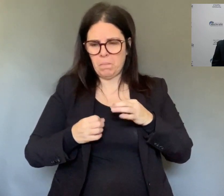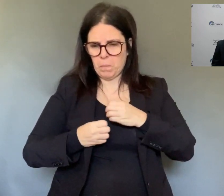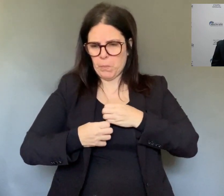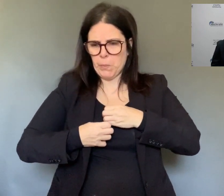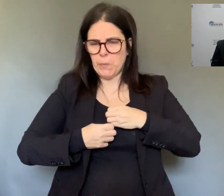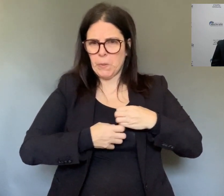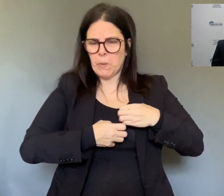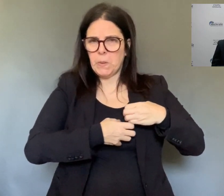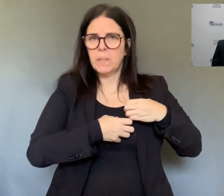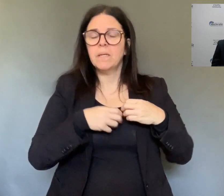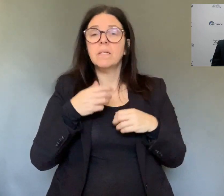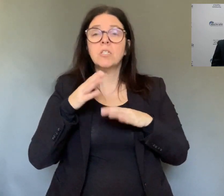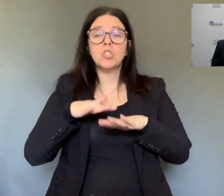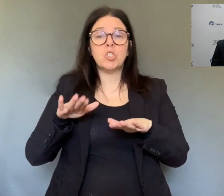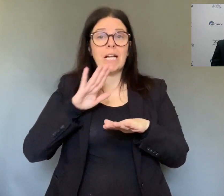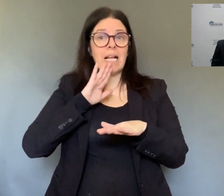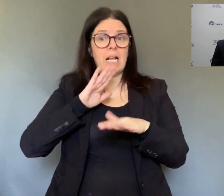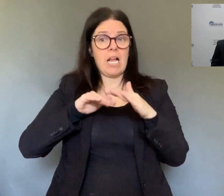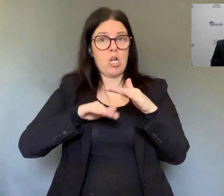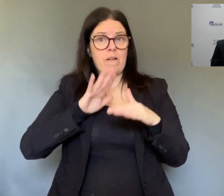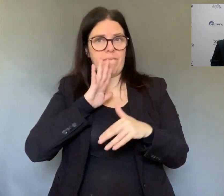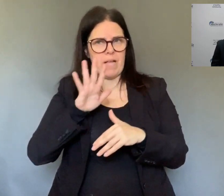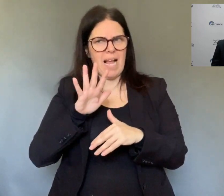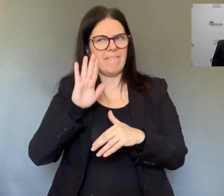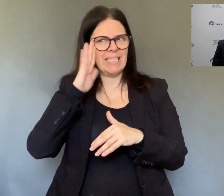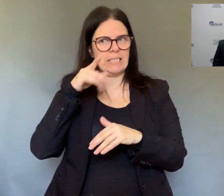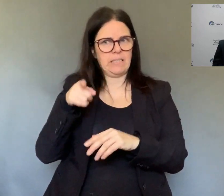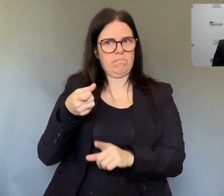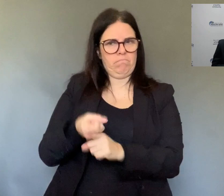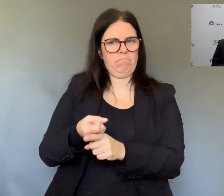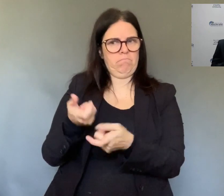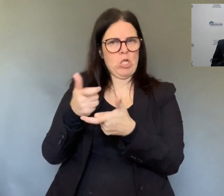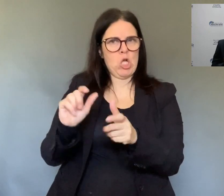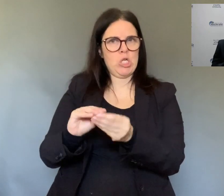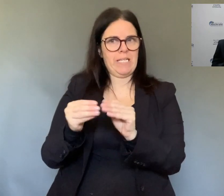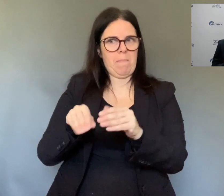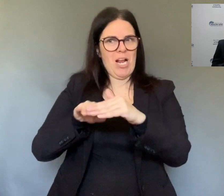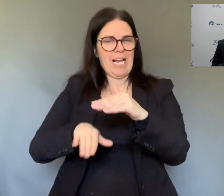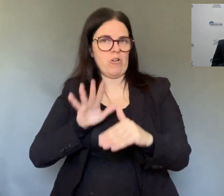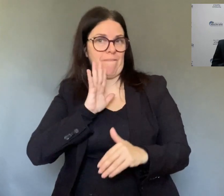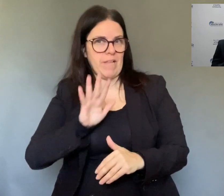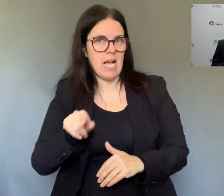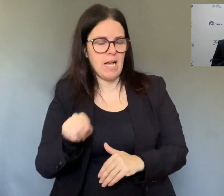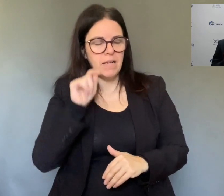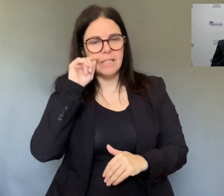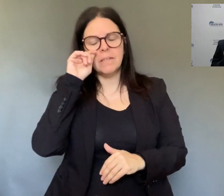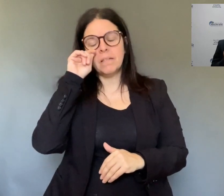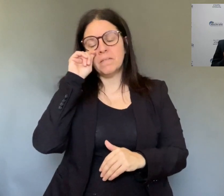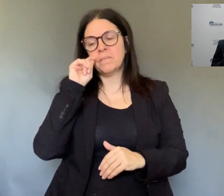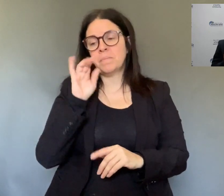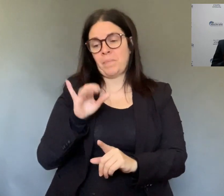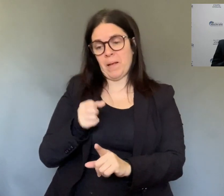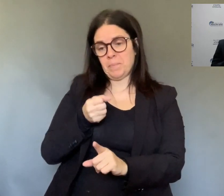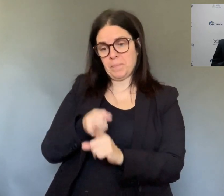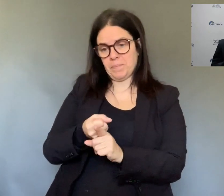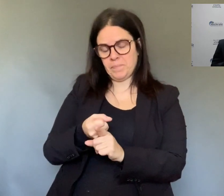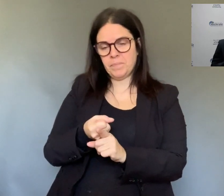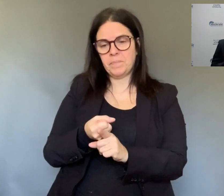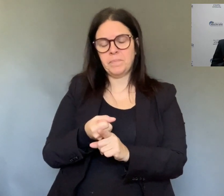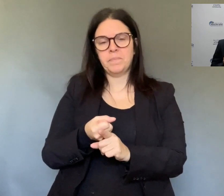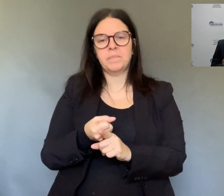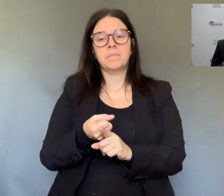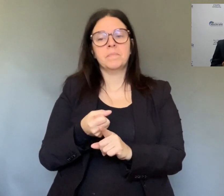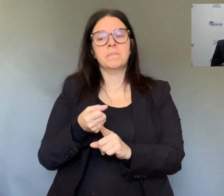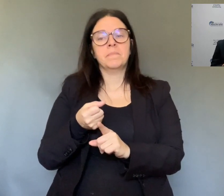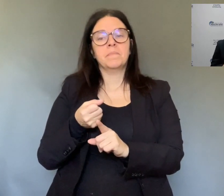the age of 5 years are most likely impacted by it. And when that happens, and if the suspicion is